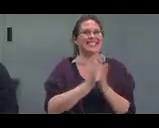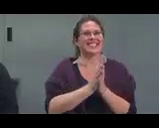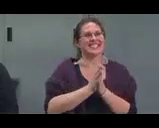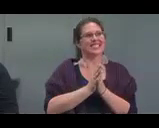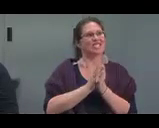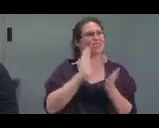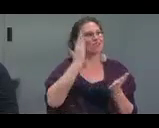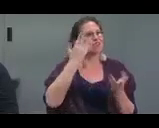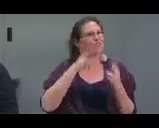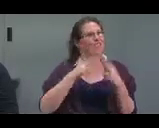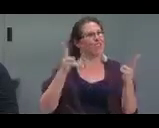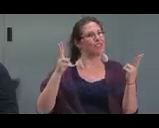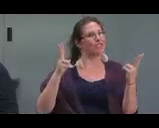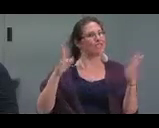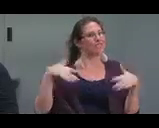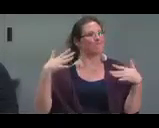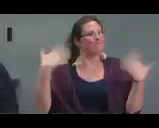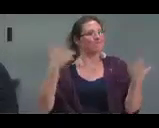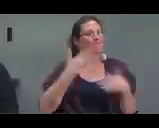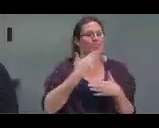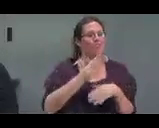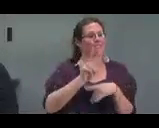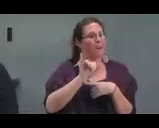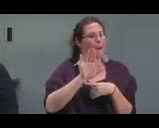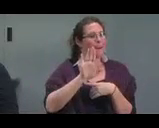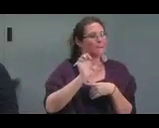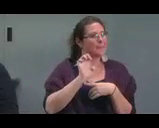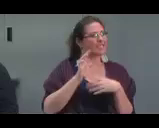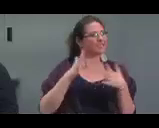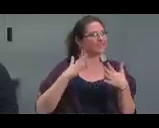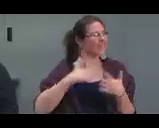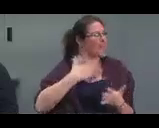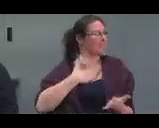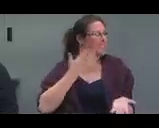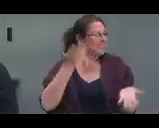just sense a good vibe from them. They're happy.